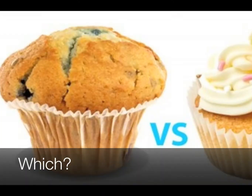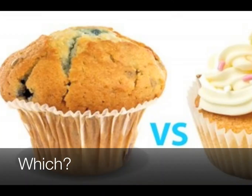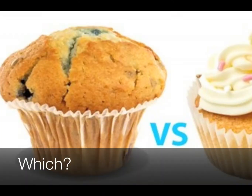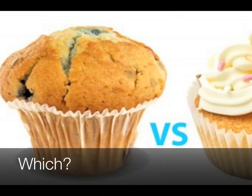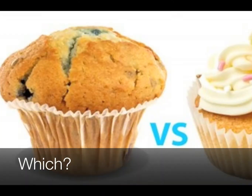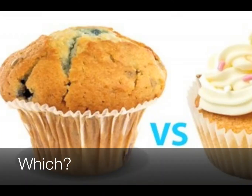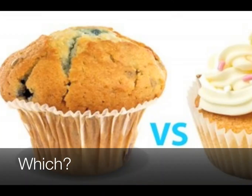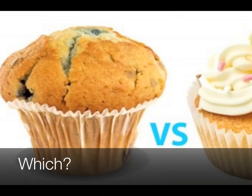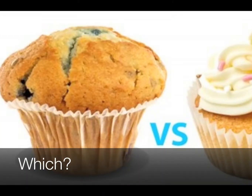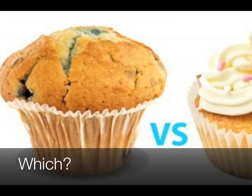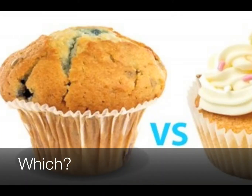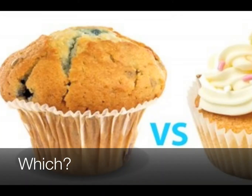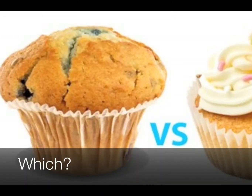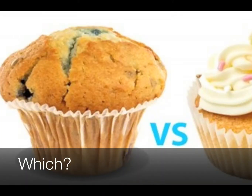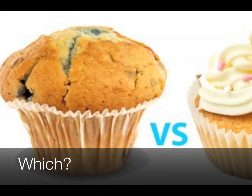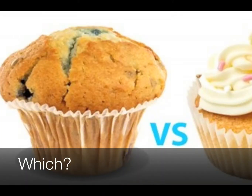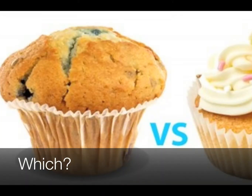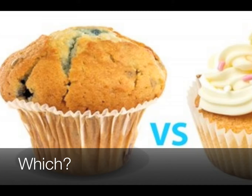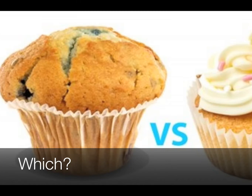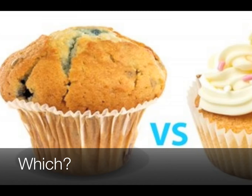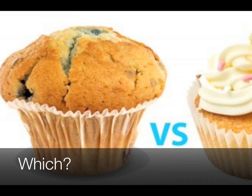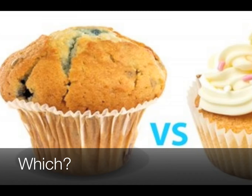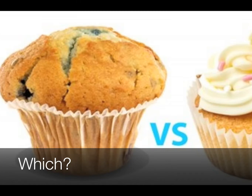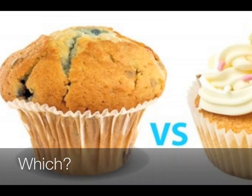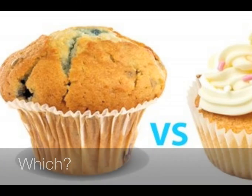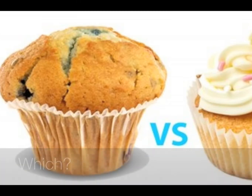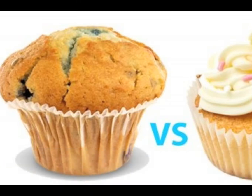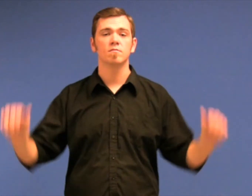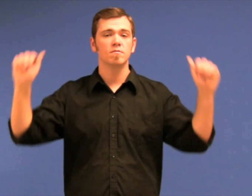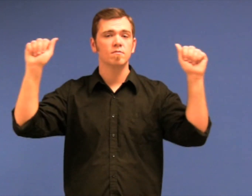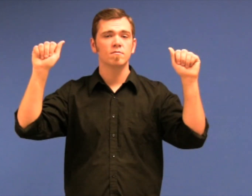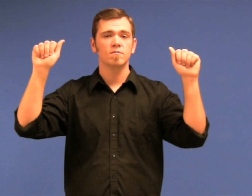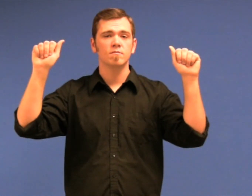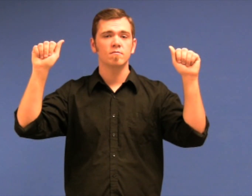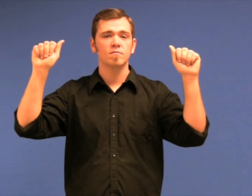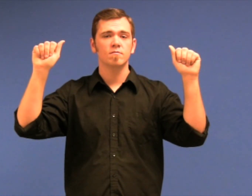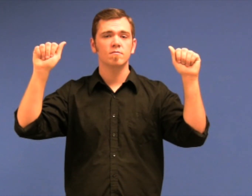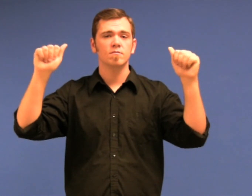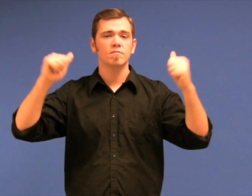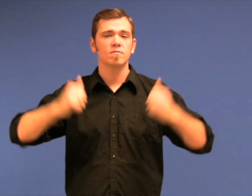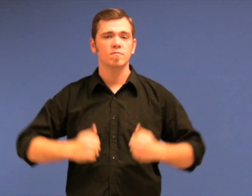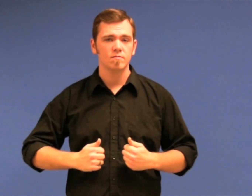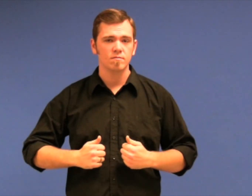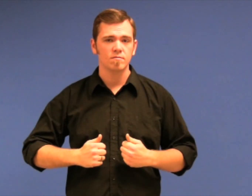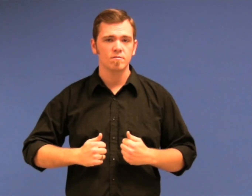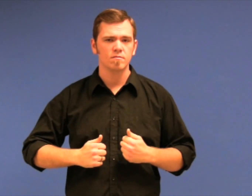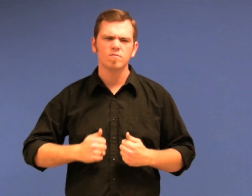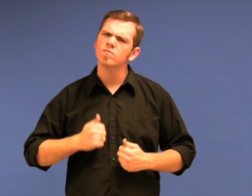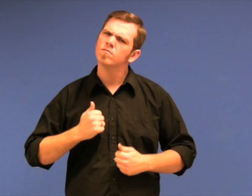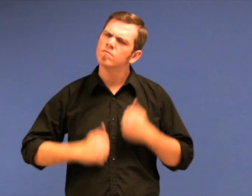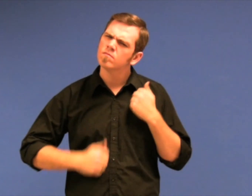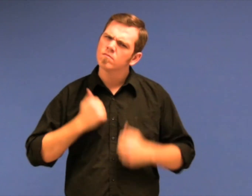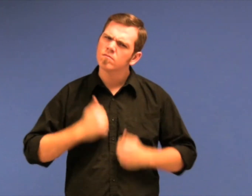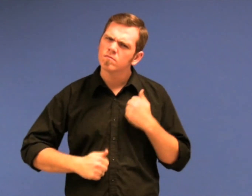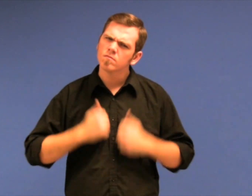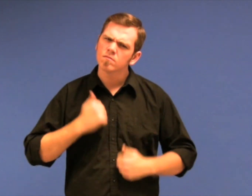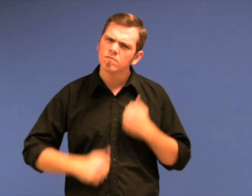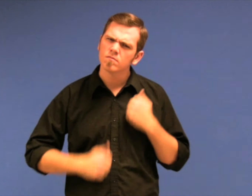All right, now the sign for the which, like a question, which one, is with A hands, and it goes back and forth with a question look on your